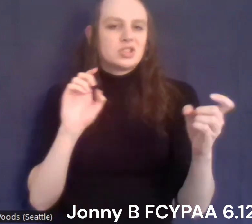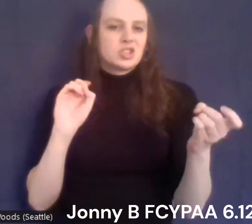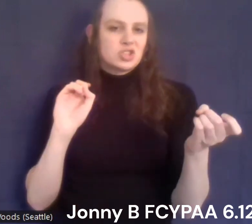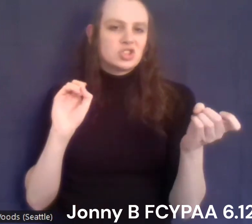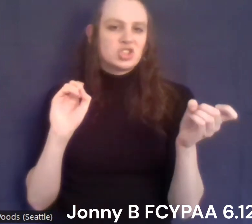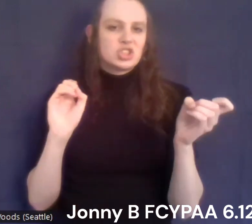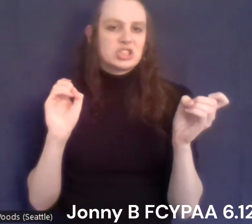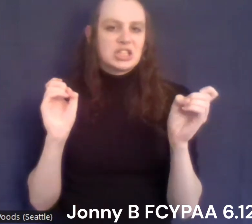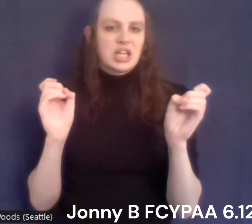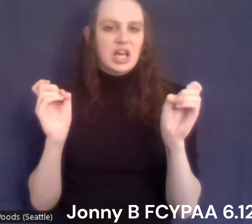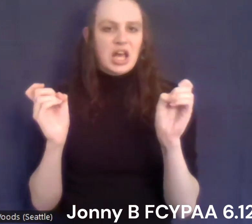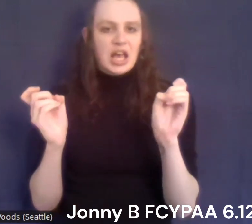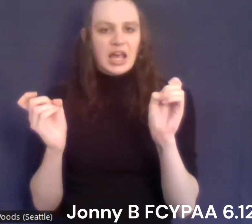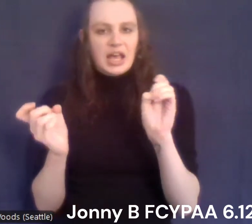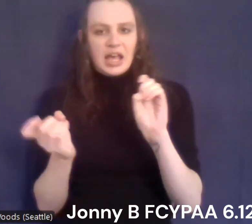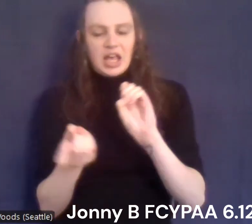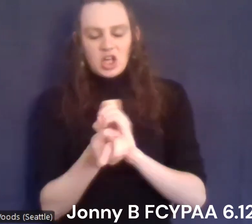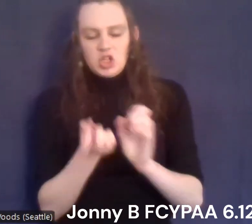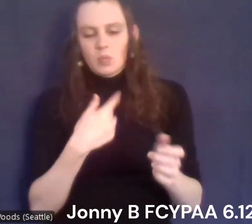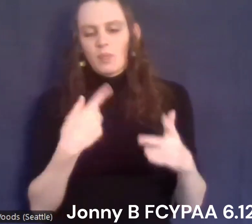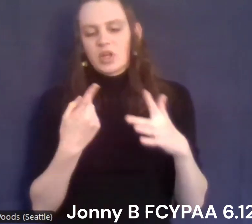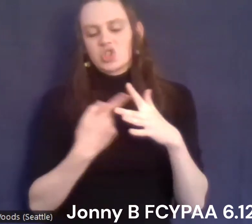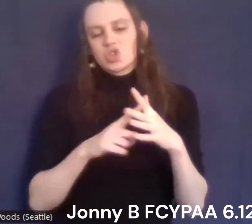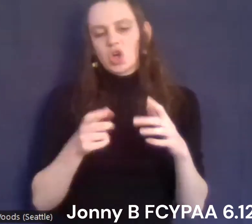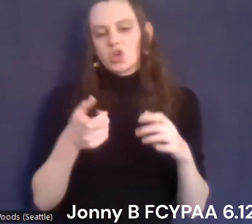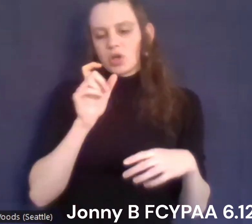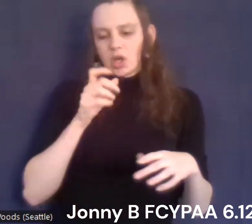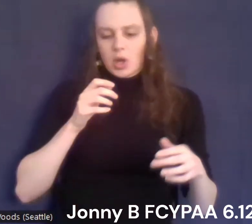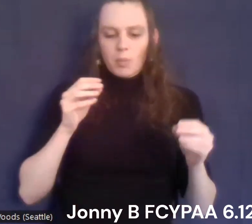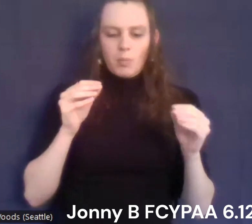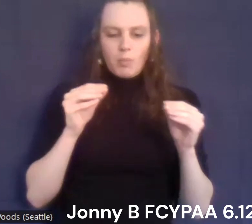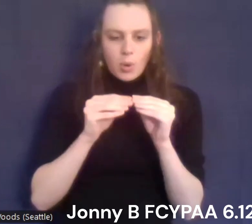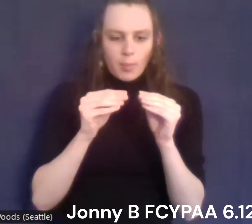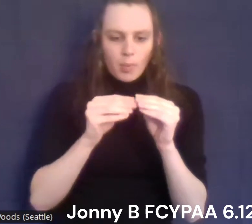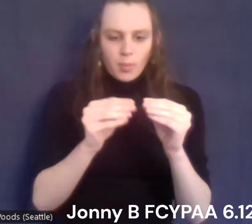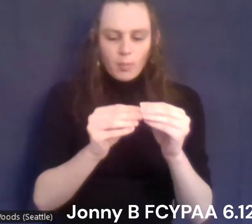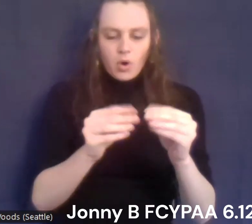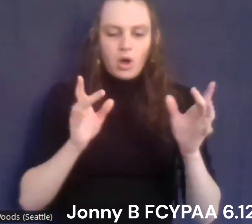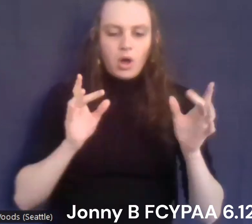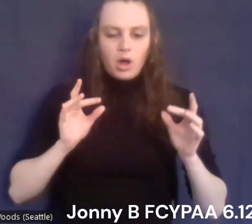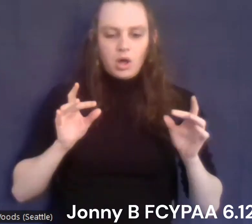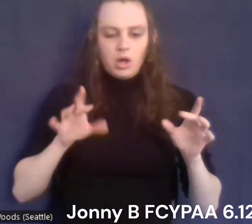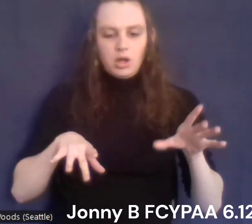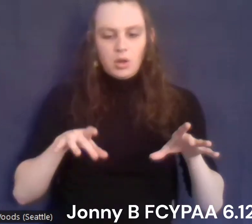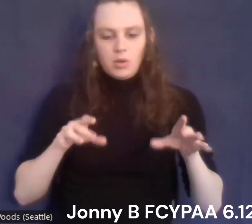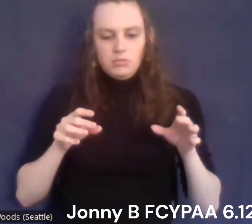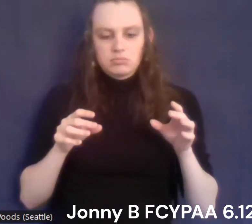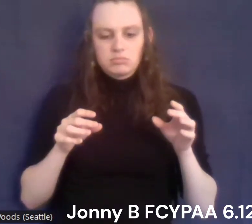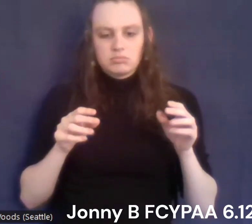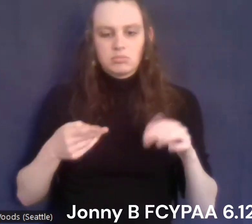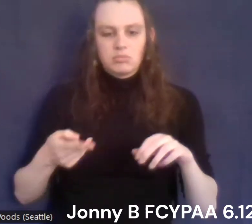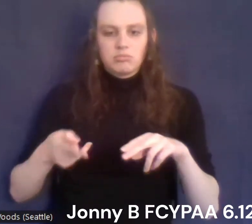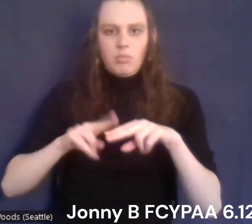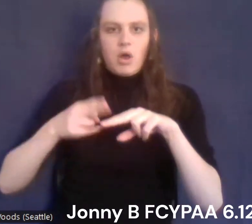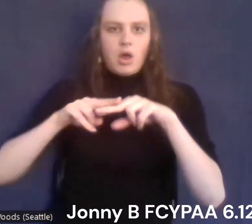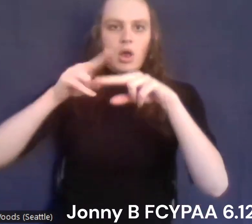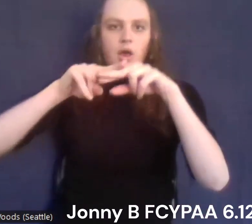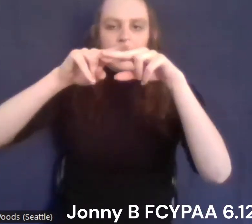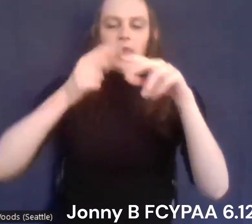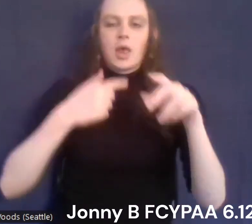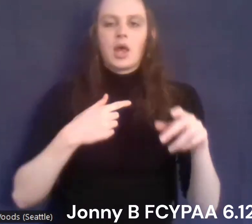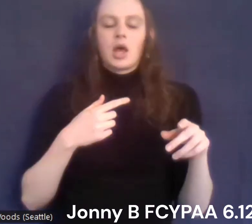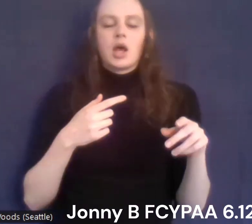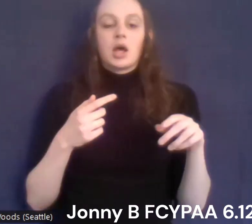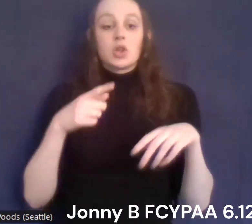slowly, all of a sudden, it started to pick up more and more. And then I ended up going to New York City for a summer, and that's when all of a sudden